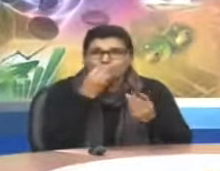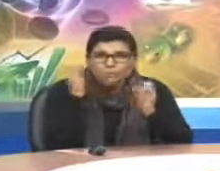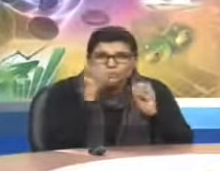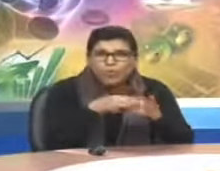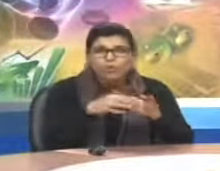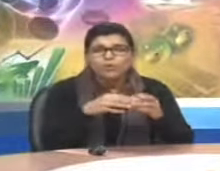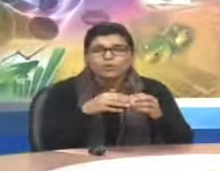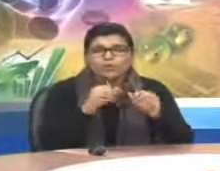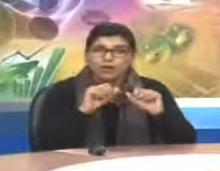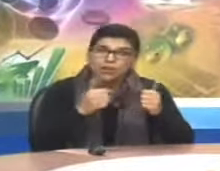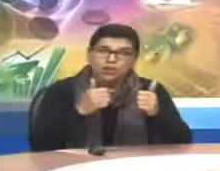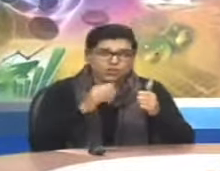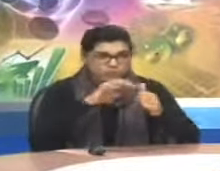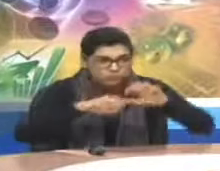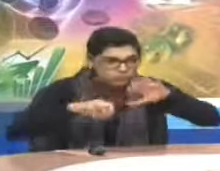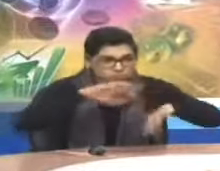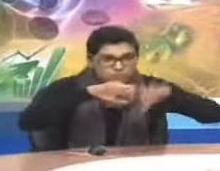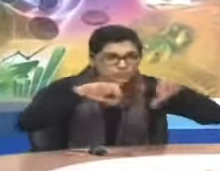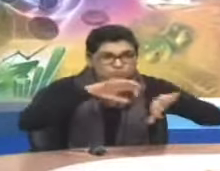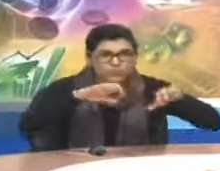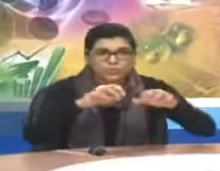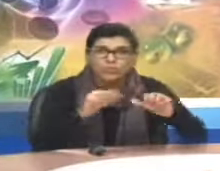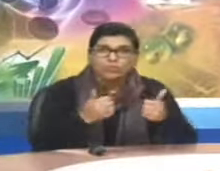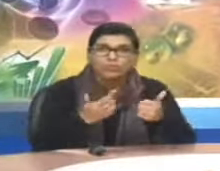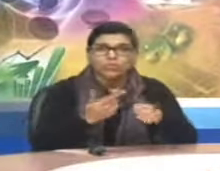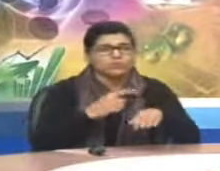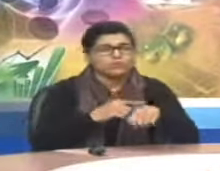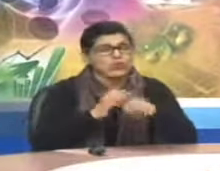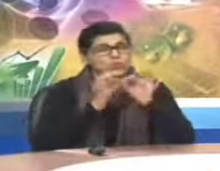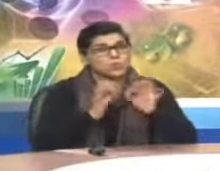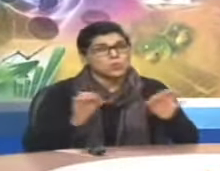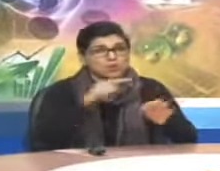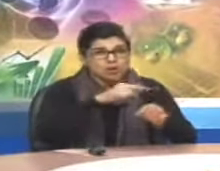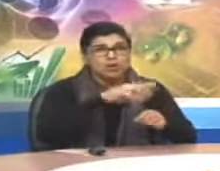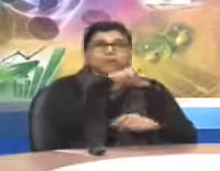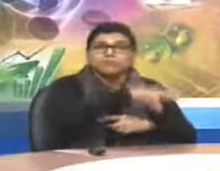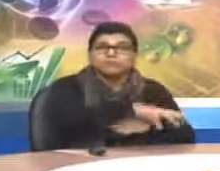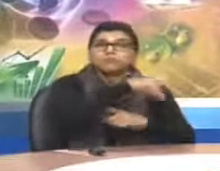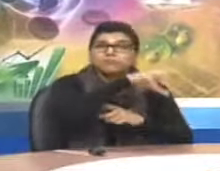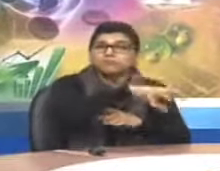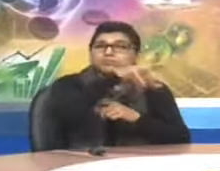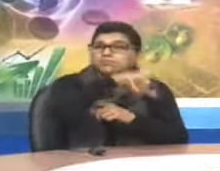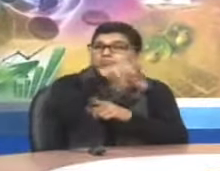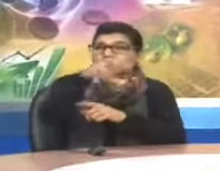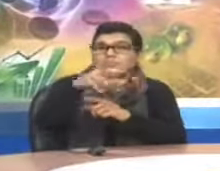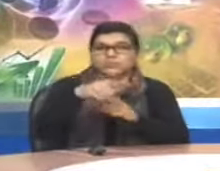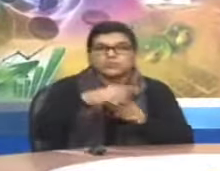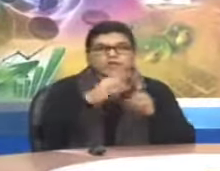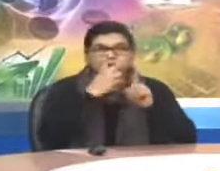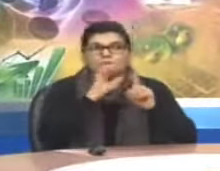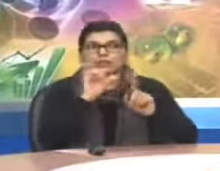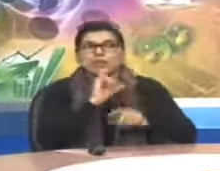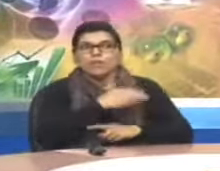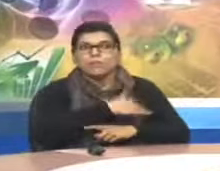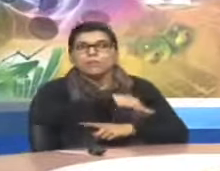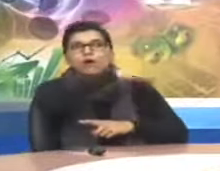to solve this. Unlike other types of pollutions, preventive measures cannot